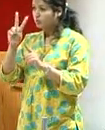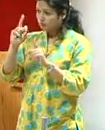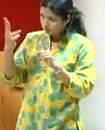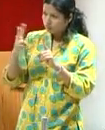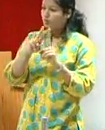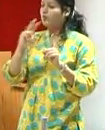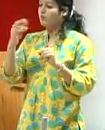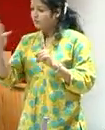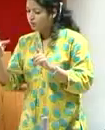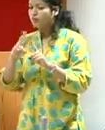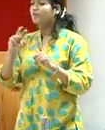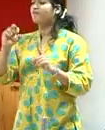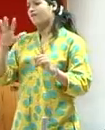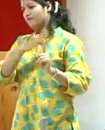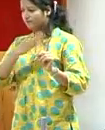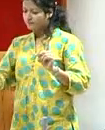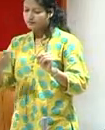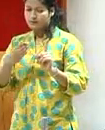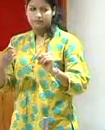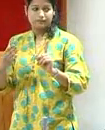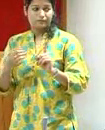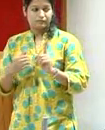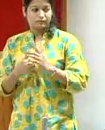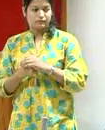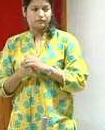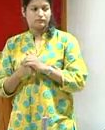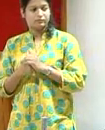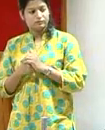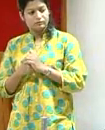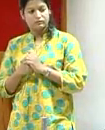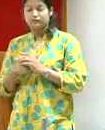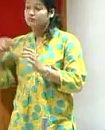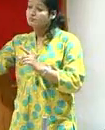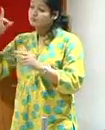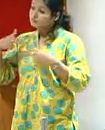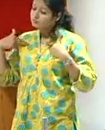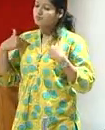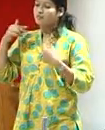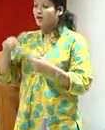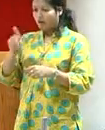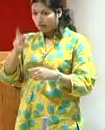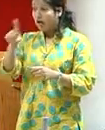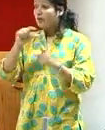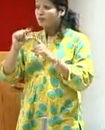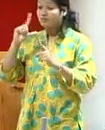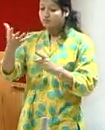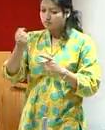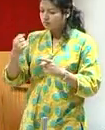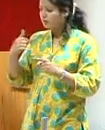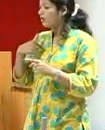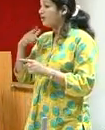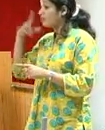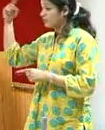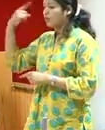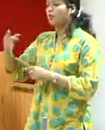they exclude very few posts, actually. And this had been communicated to the court, and the court had understood the argument that no